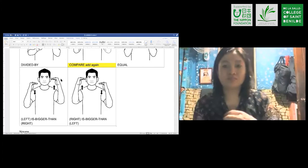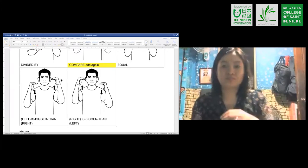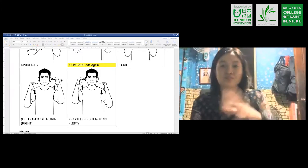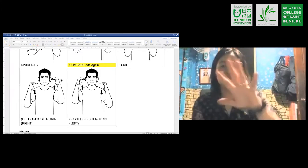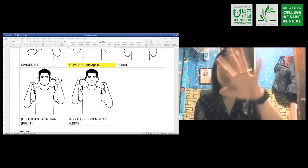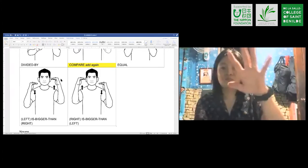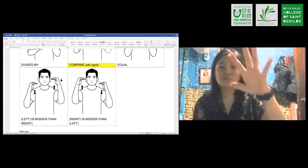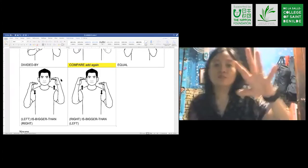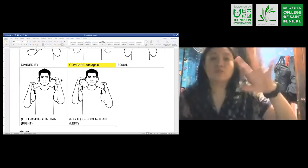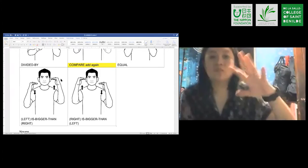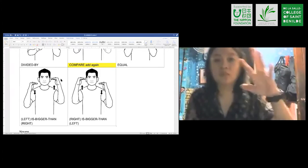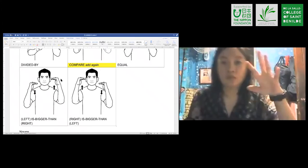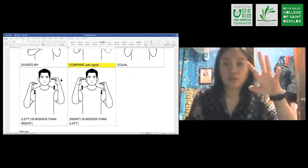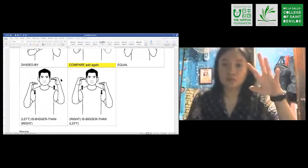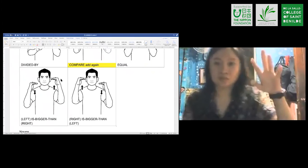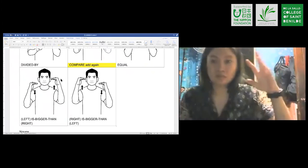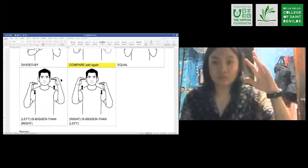Okay. One, okay, go ahead.